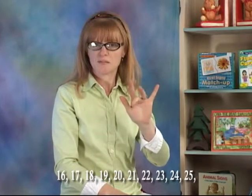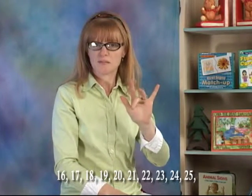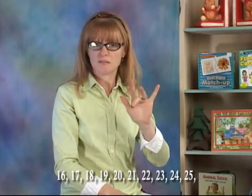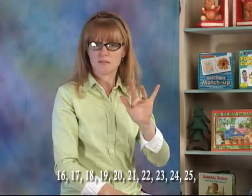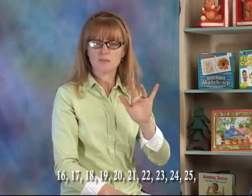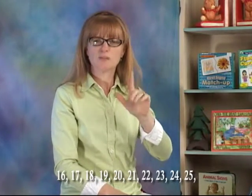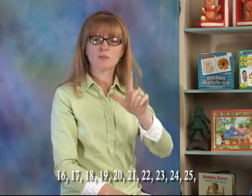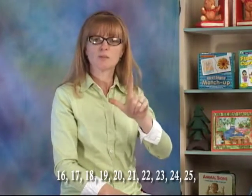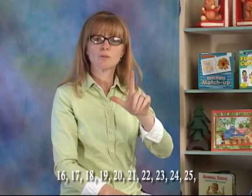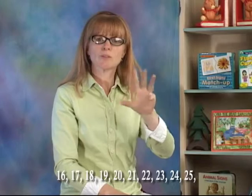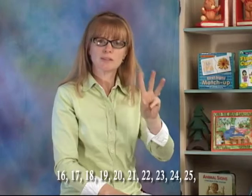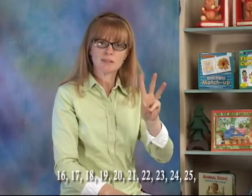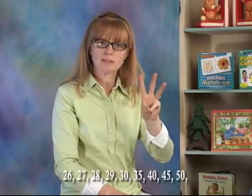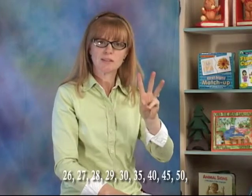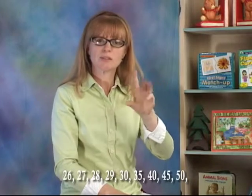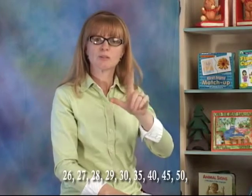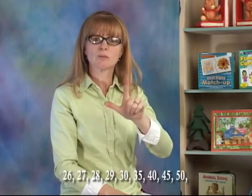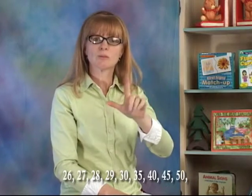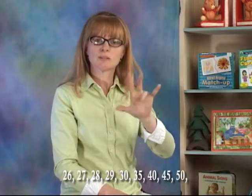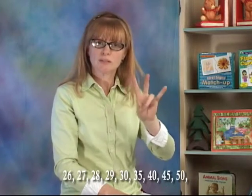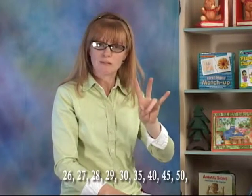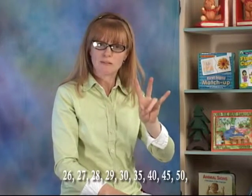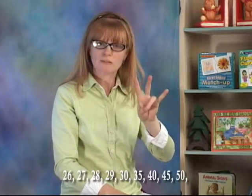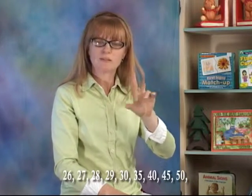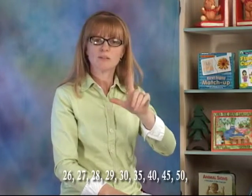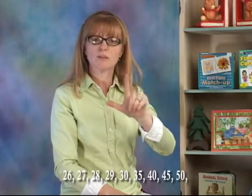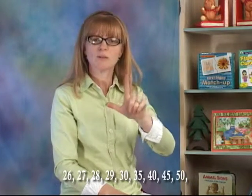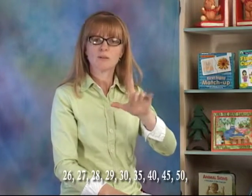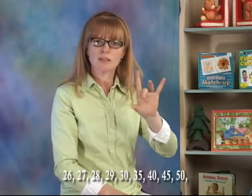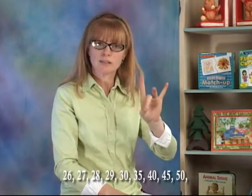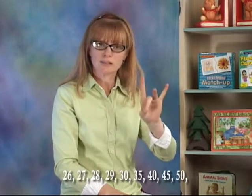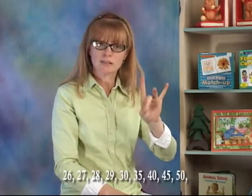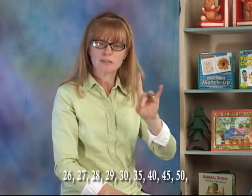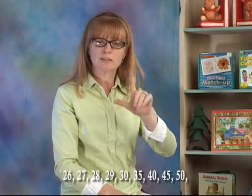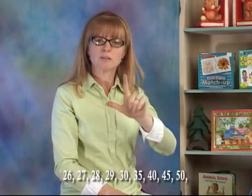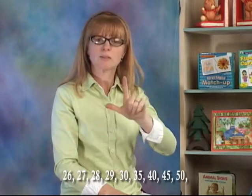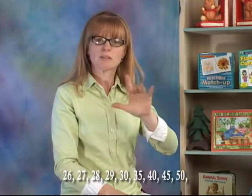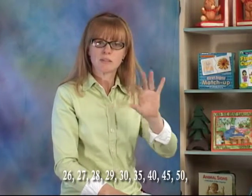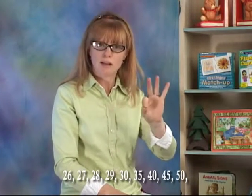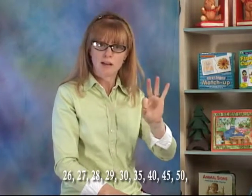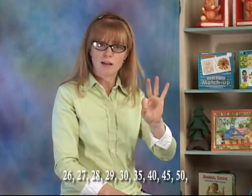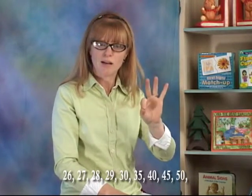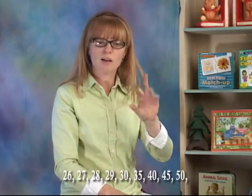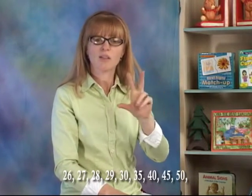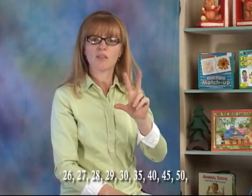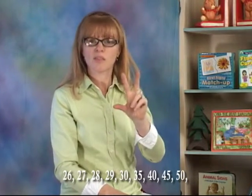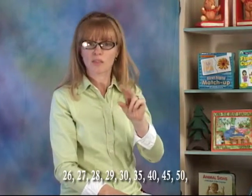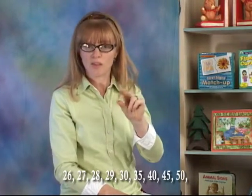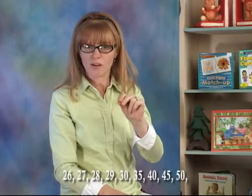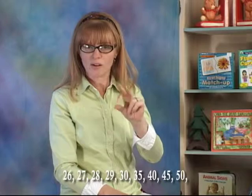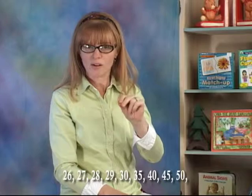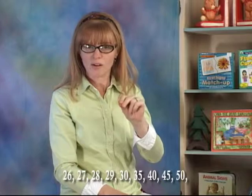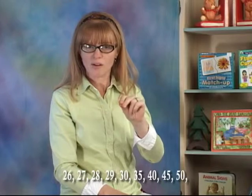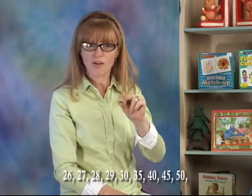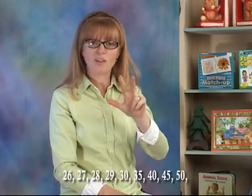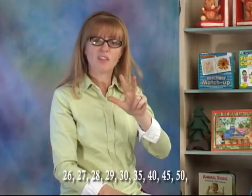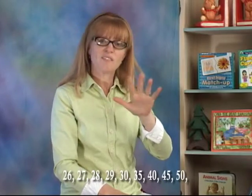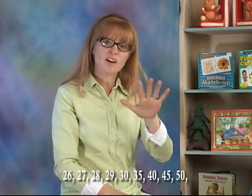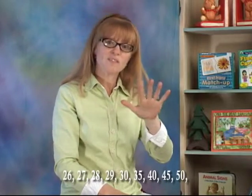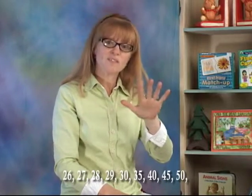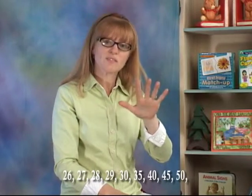24, 25, 26, 27, 28, 29,